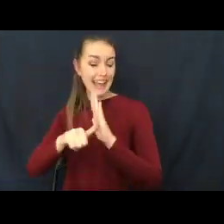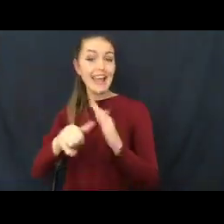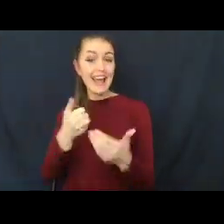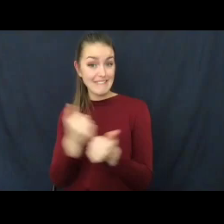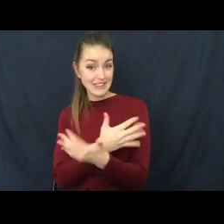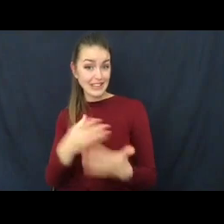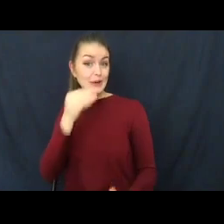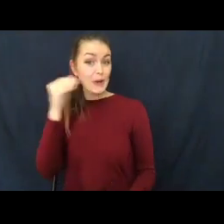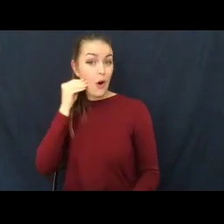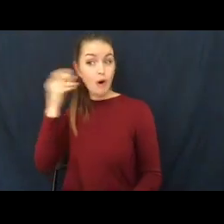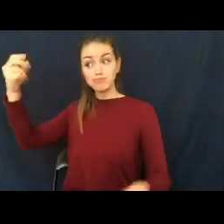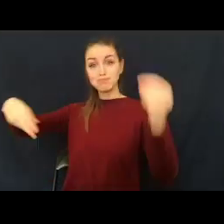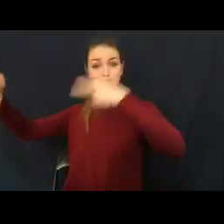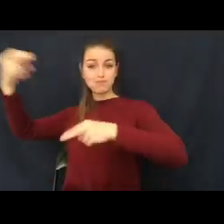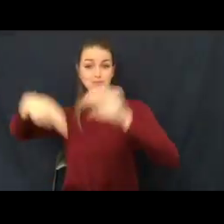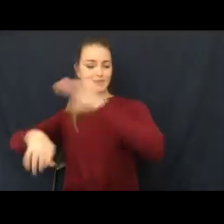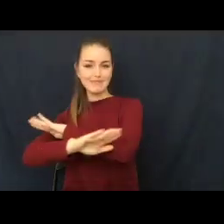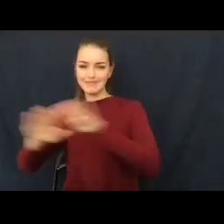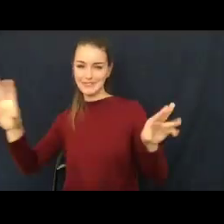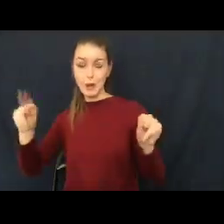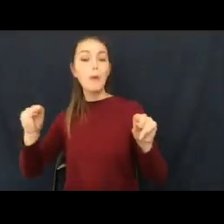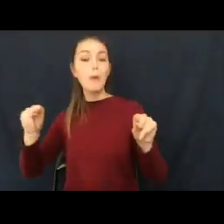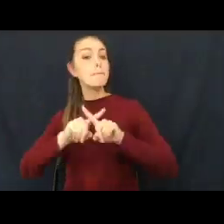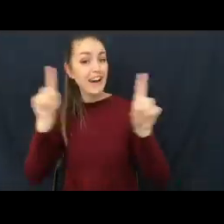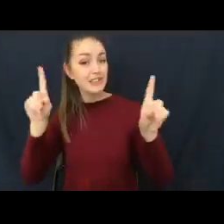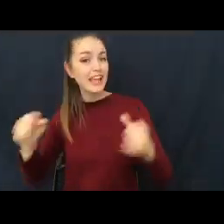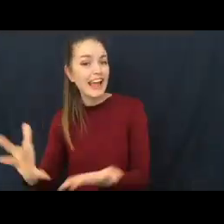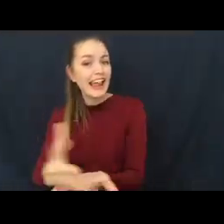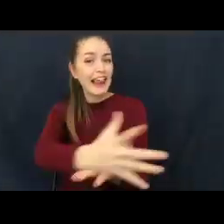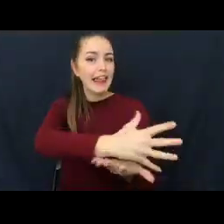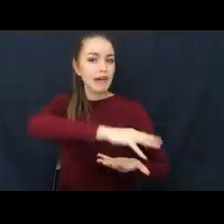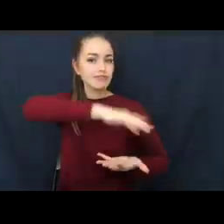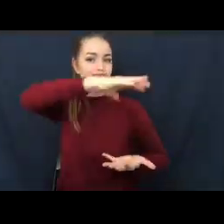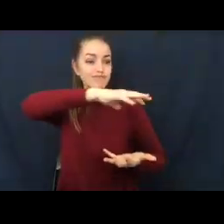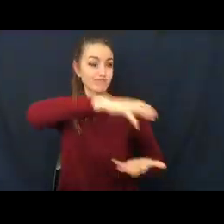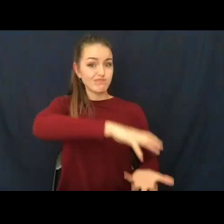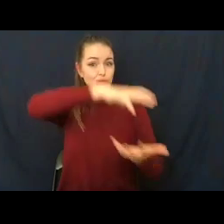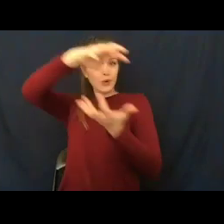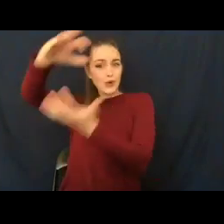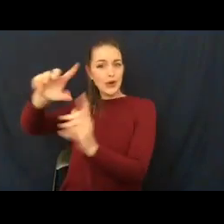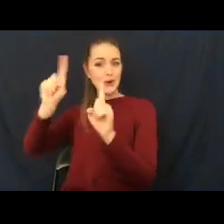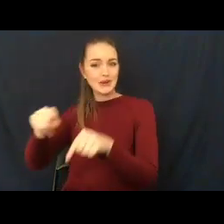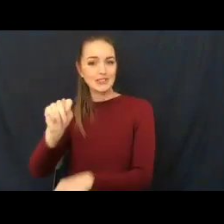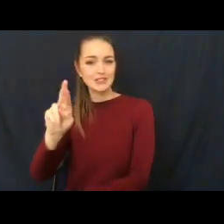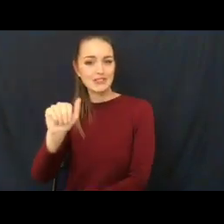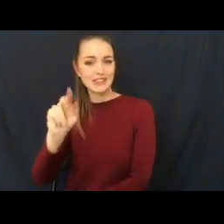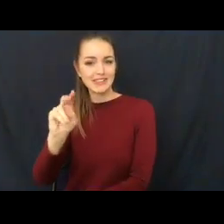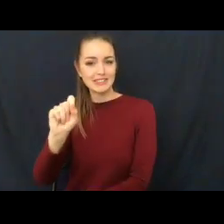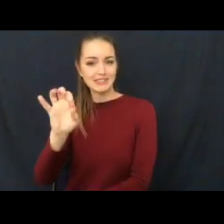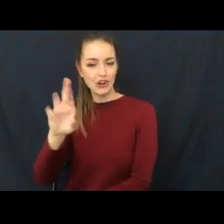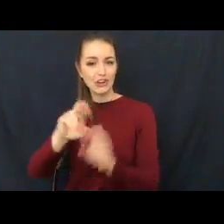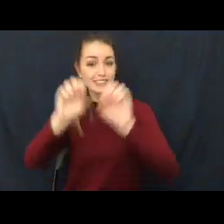home. You can collect it though, and then make a trip to the transfer station because now you know that it is in